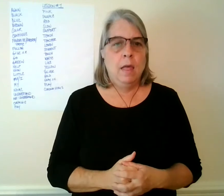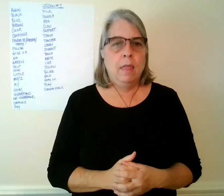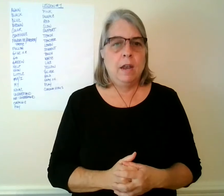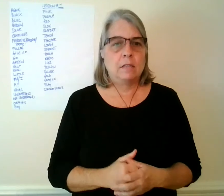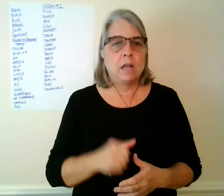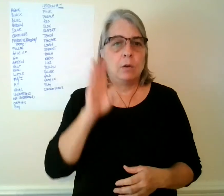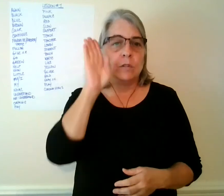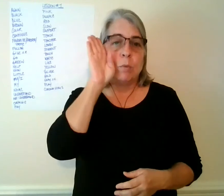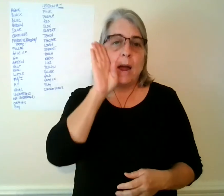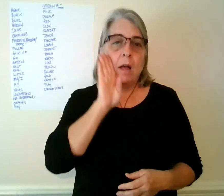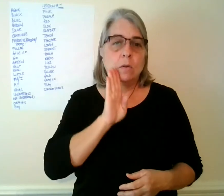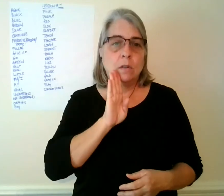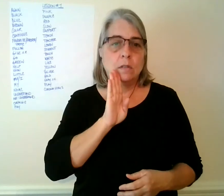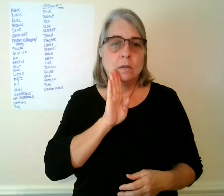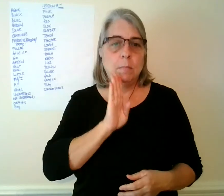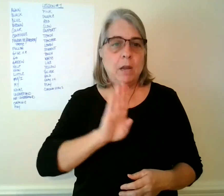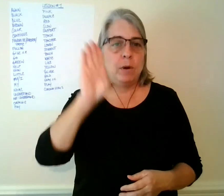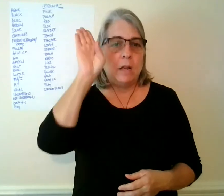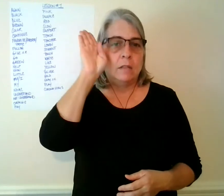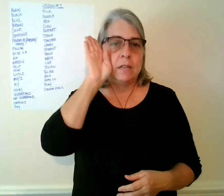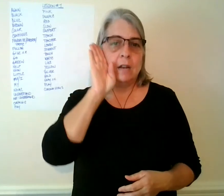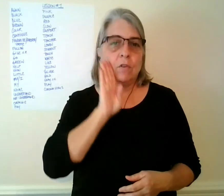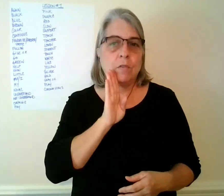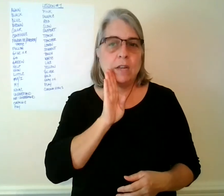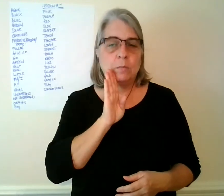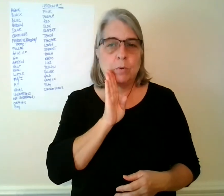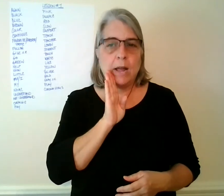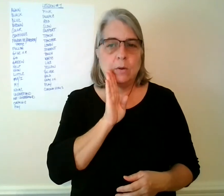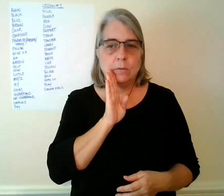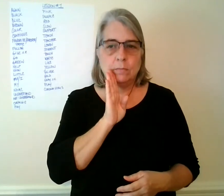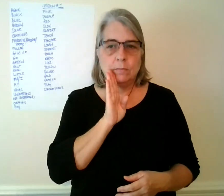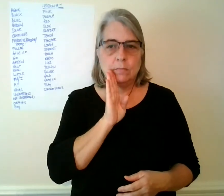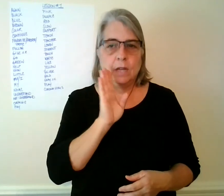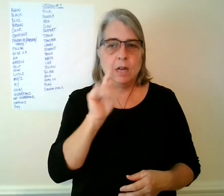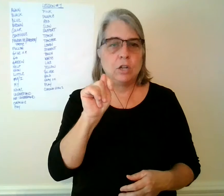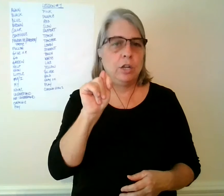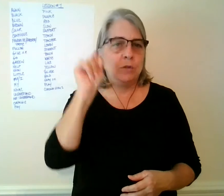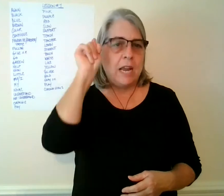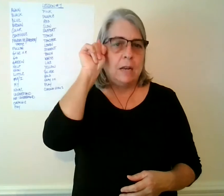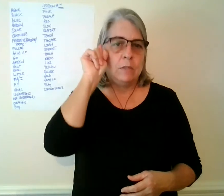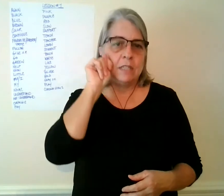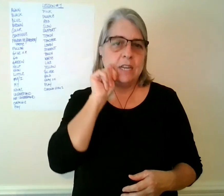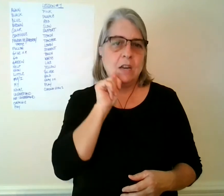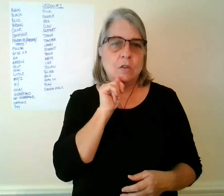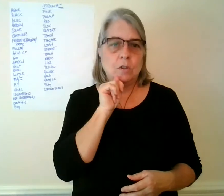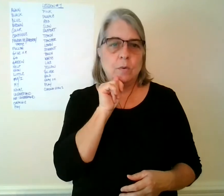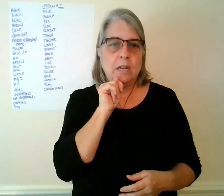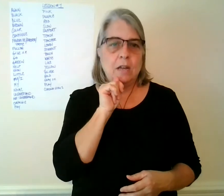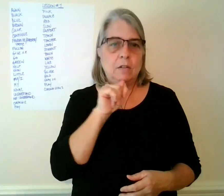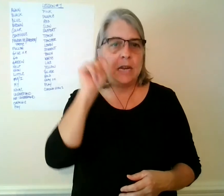The next color is brown. It's a B going down the side of your face, brown. And I taught you tan was a T also going down. Tan